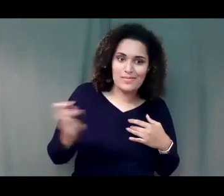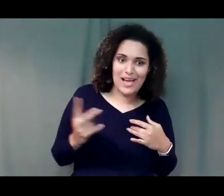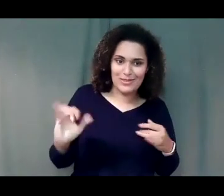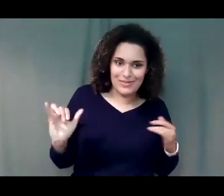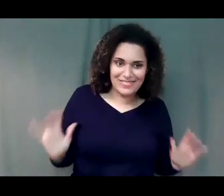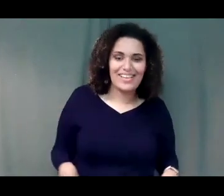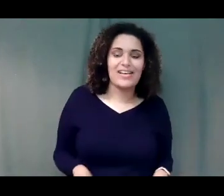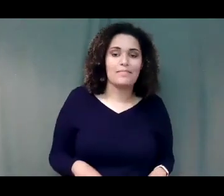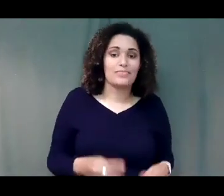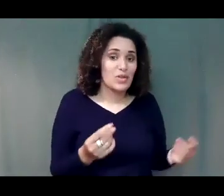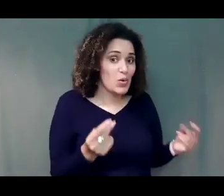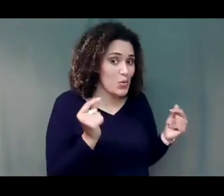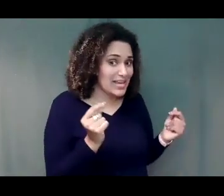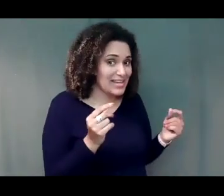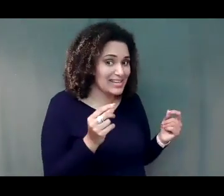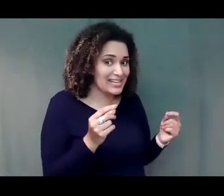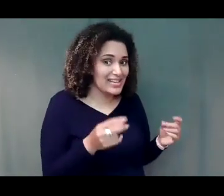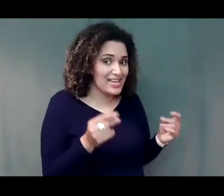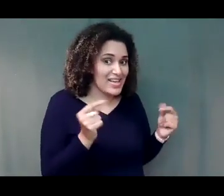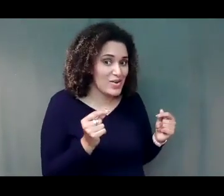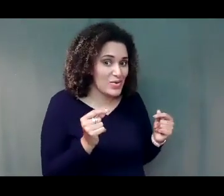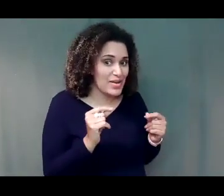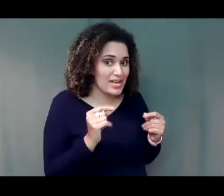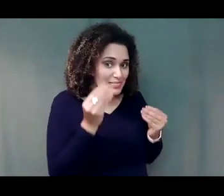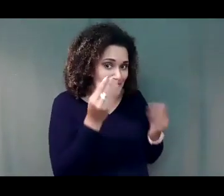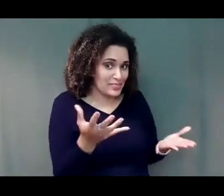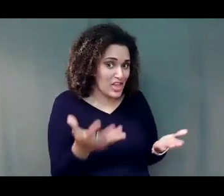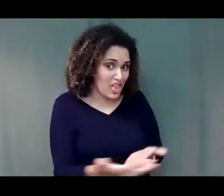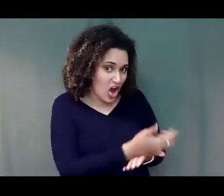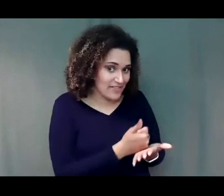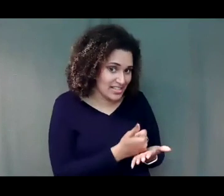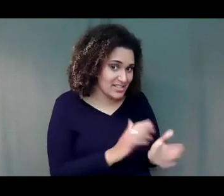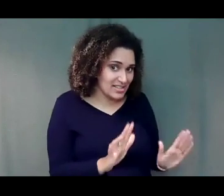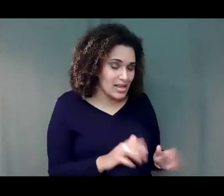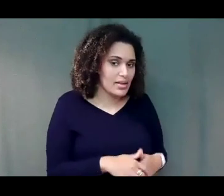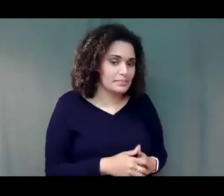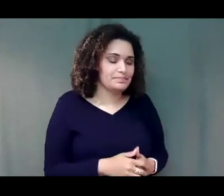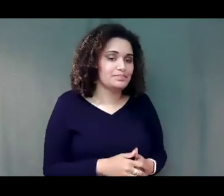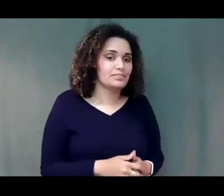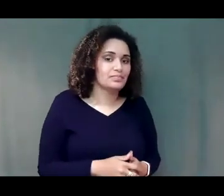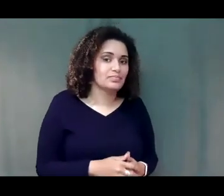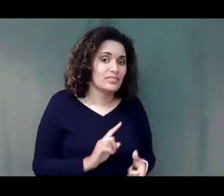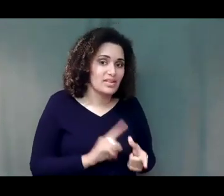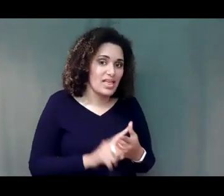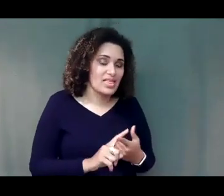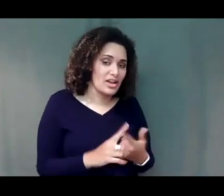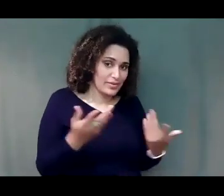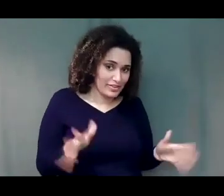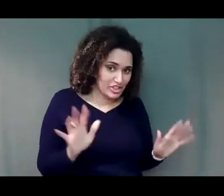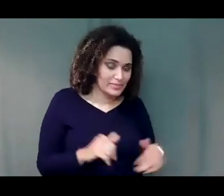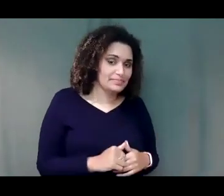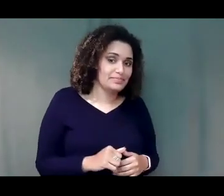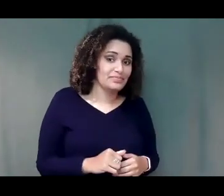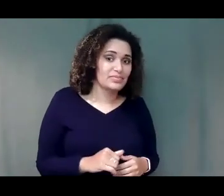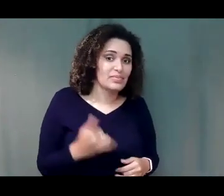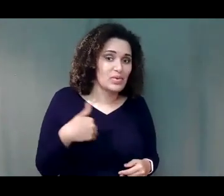okay, quick word on harvest. Oh, we're asked about, and we're winding up. We have the